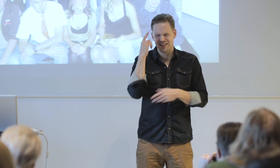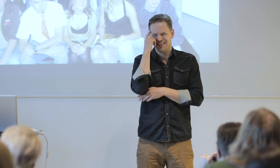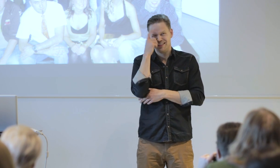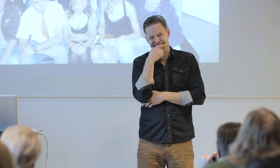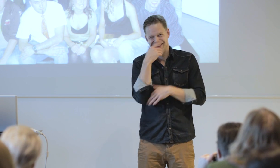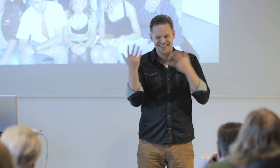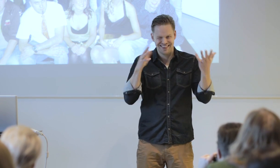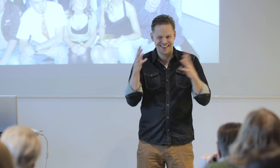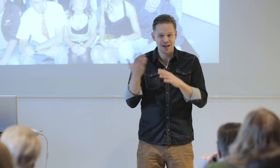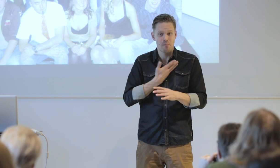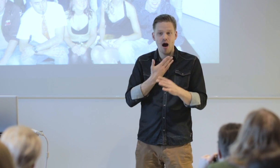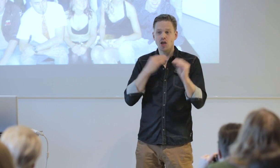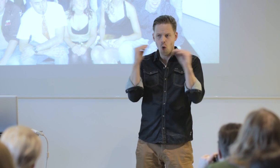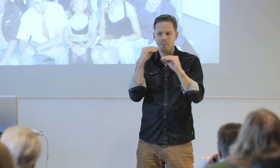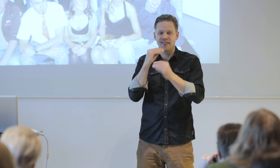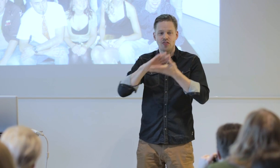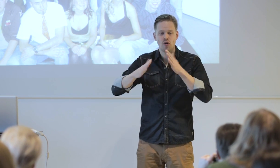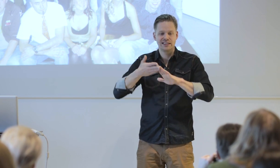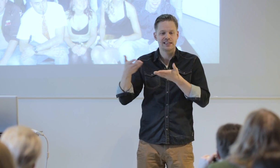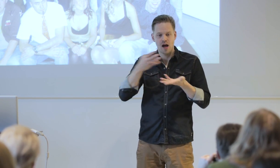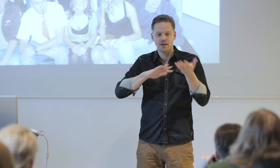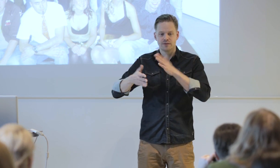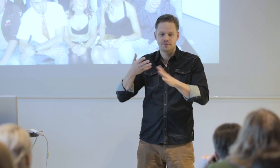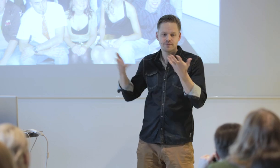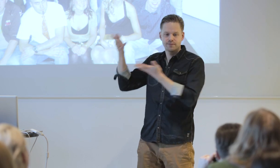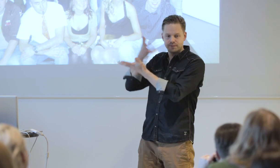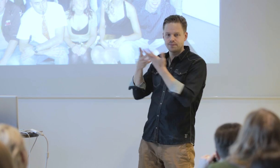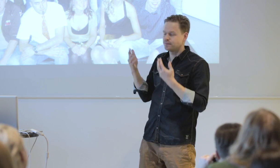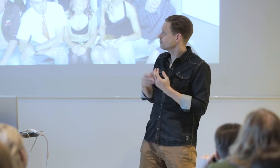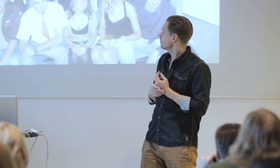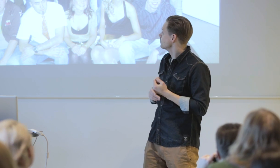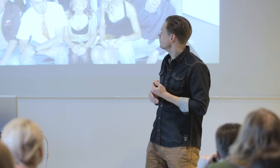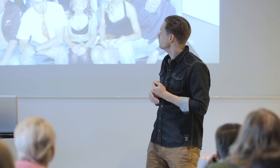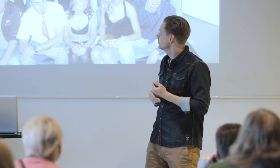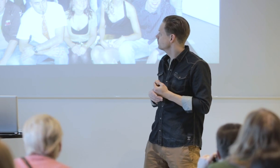shoot at me when I'm signing. You know, there's a lot of thinking that, and a lot of things that we were teaching each other.